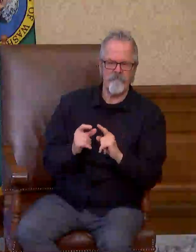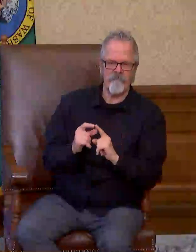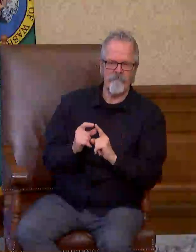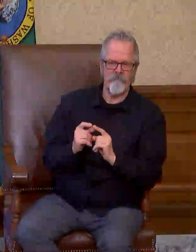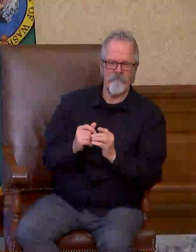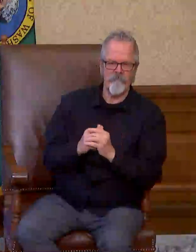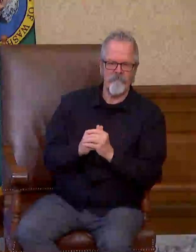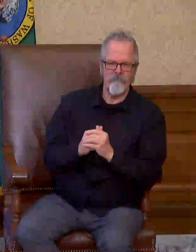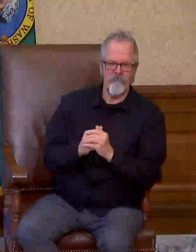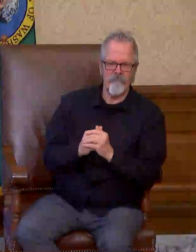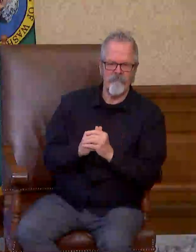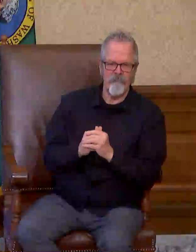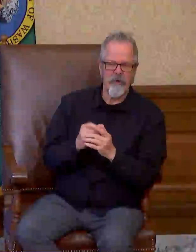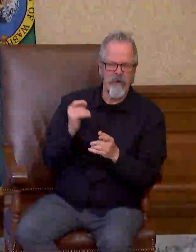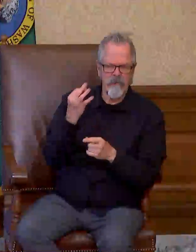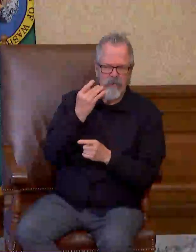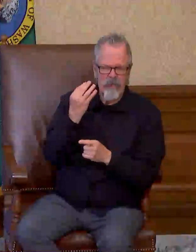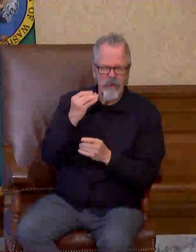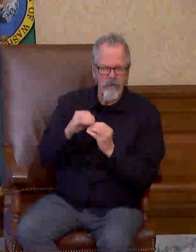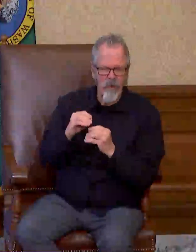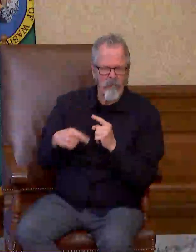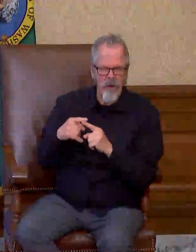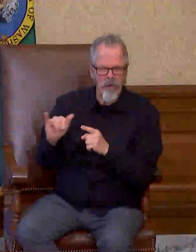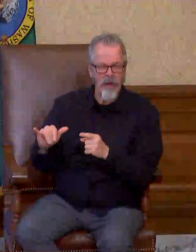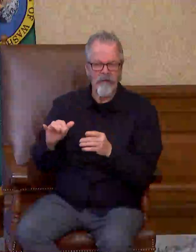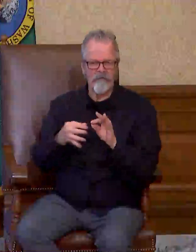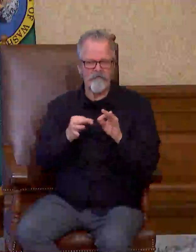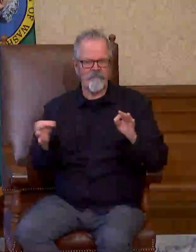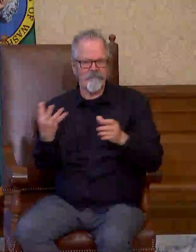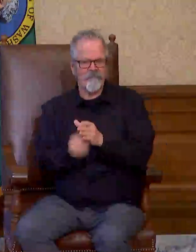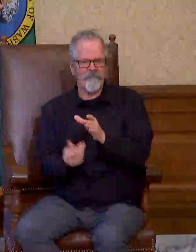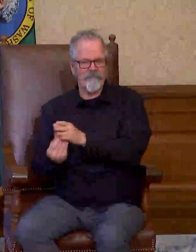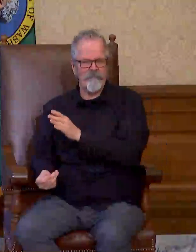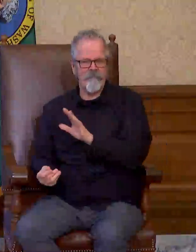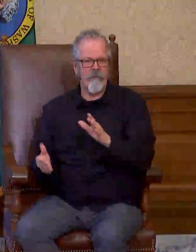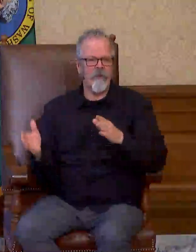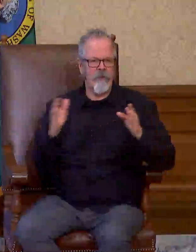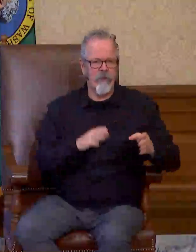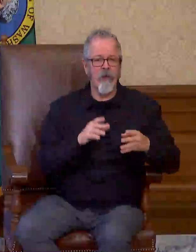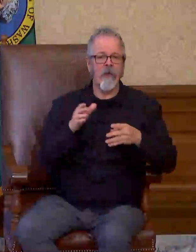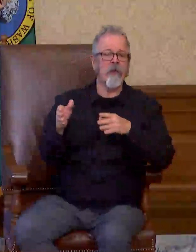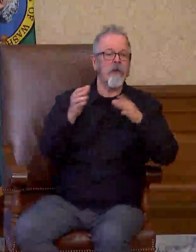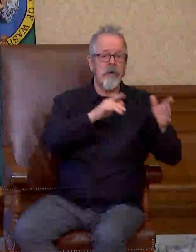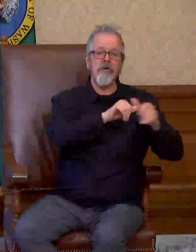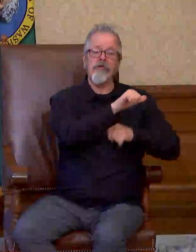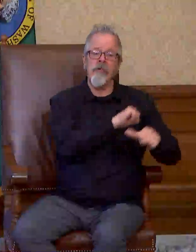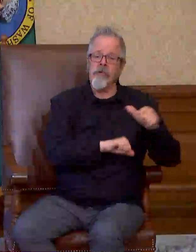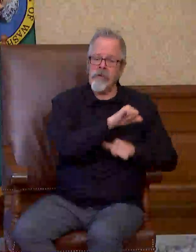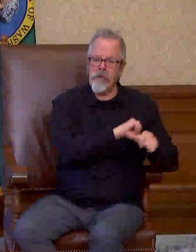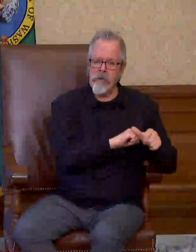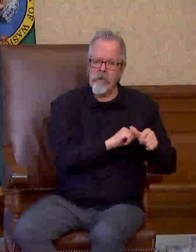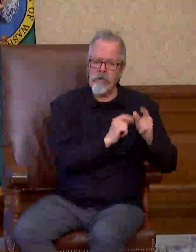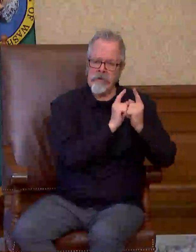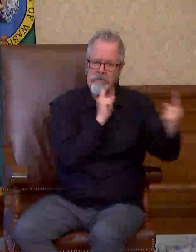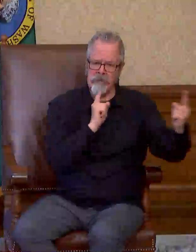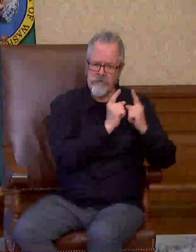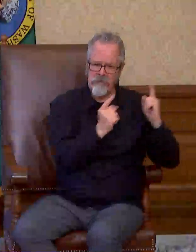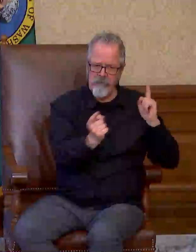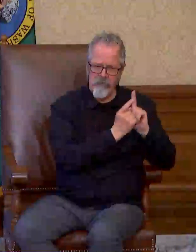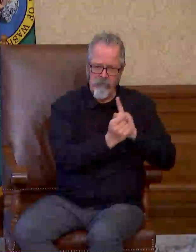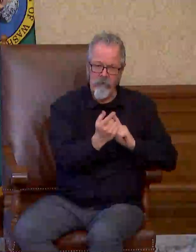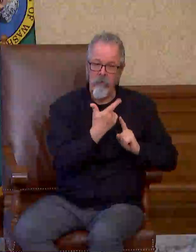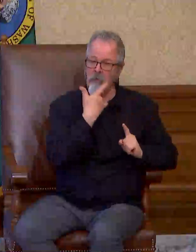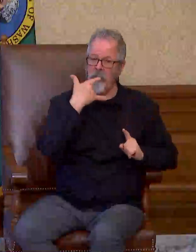if you know what that might look like as we move ahead. Is it still, masks, crowd limits on gatherings, or more